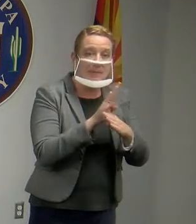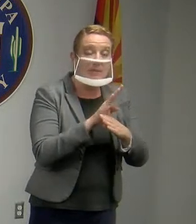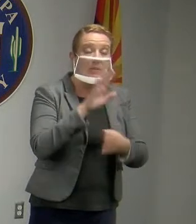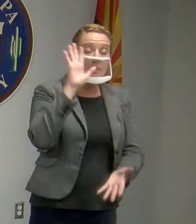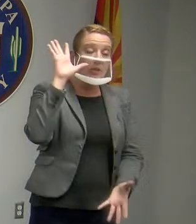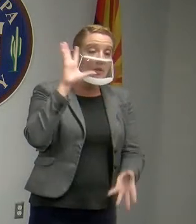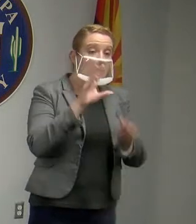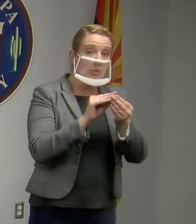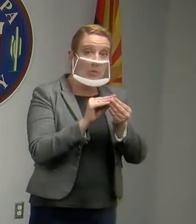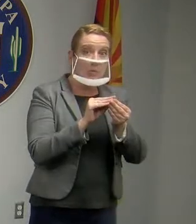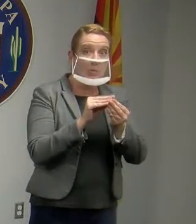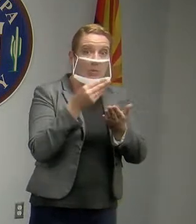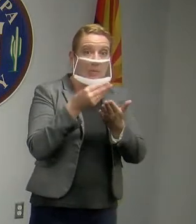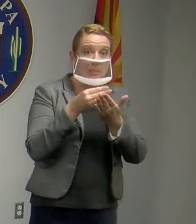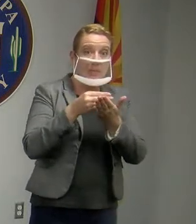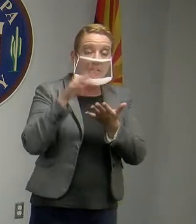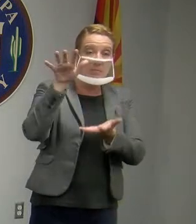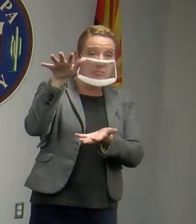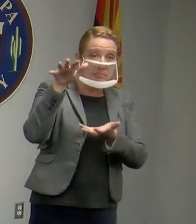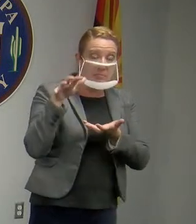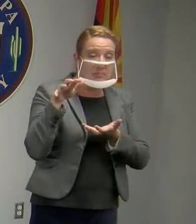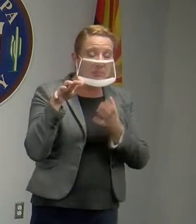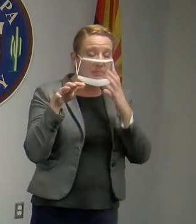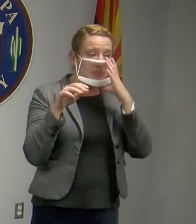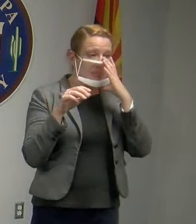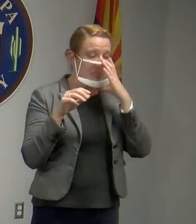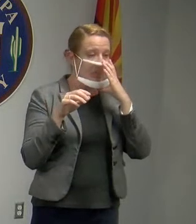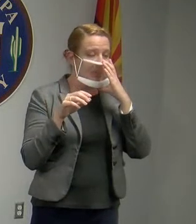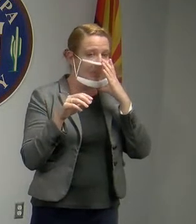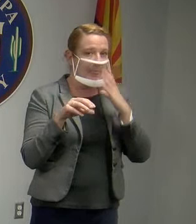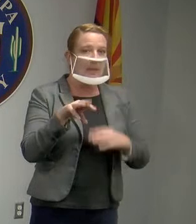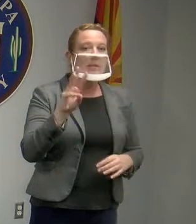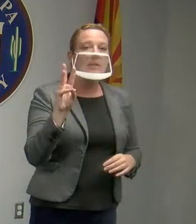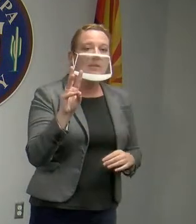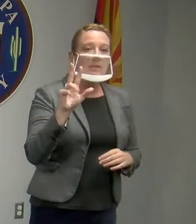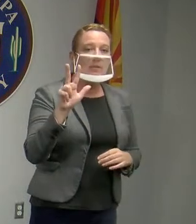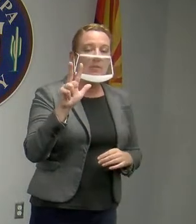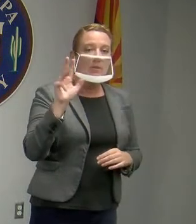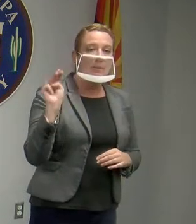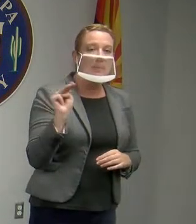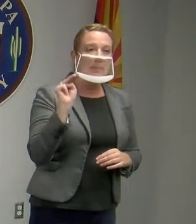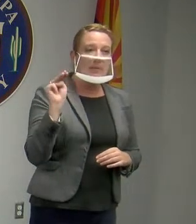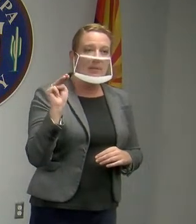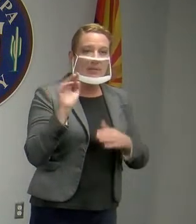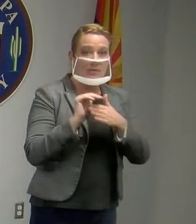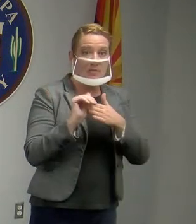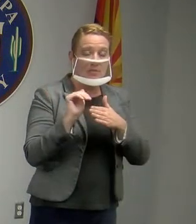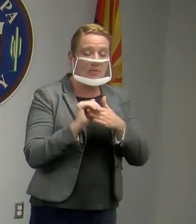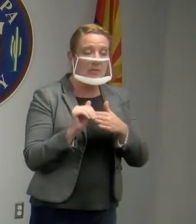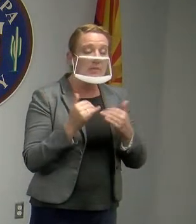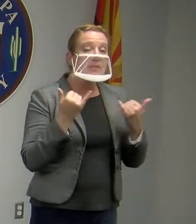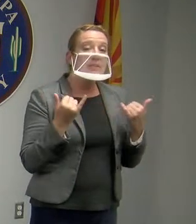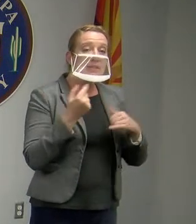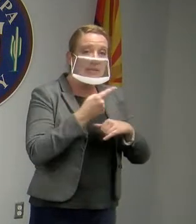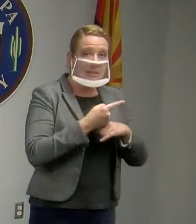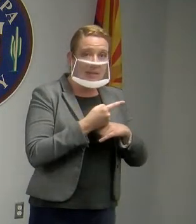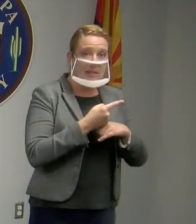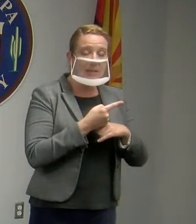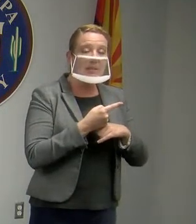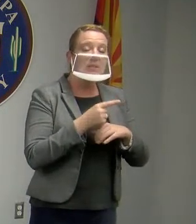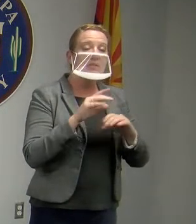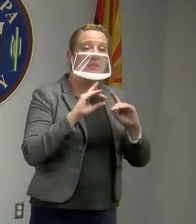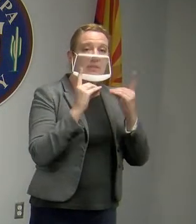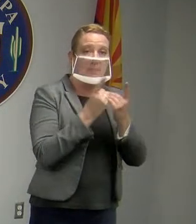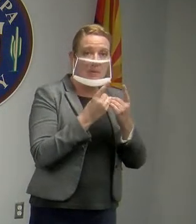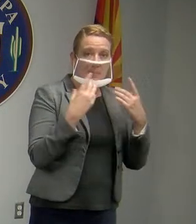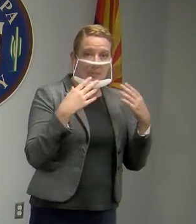amount of those two categories so far, anyway, is more than $63 million. So today, the Director of Maricopa County Department of